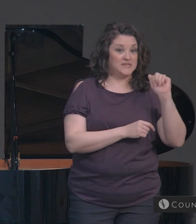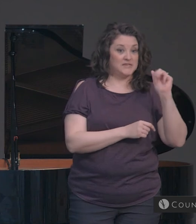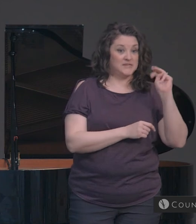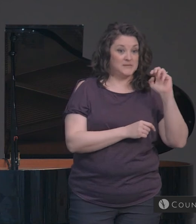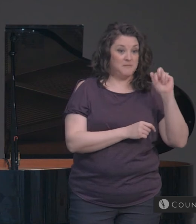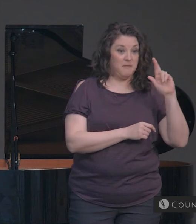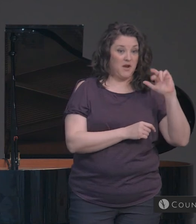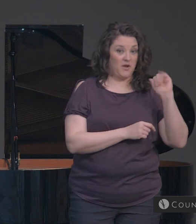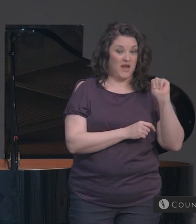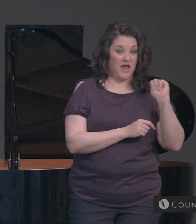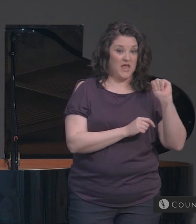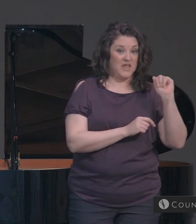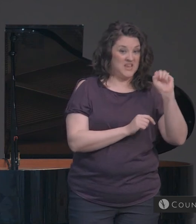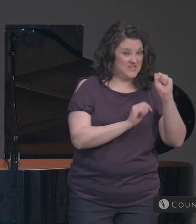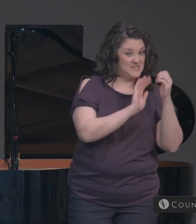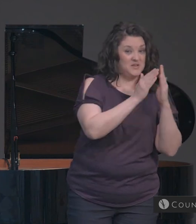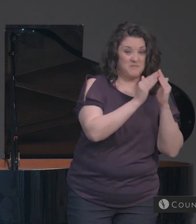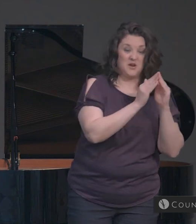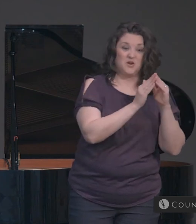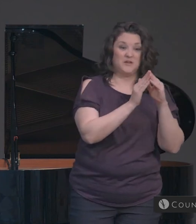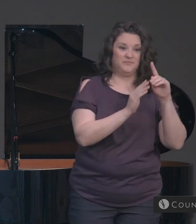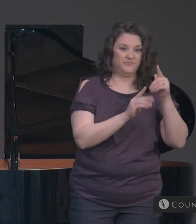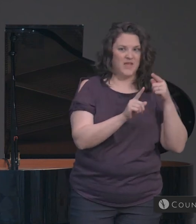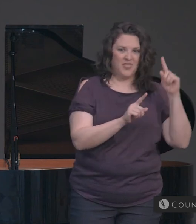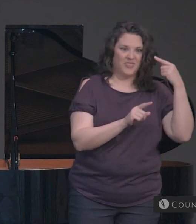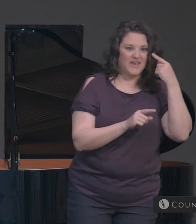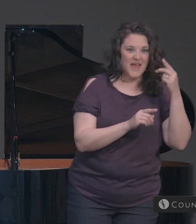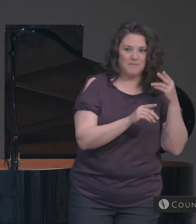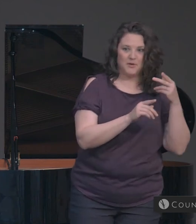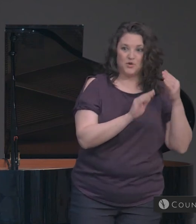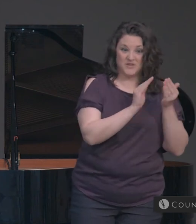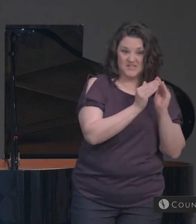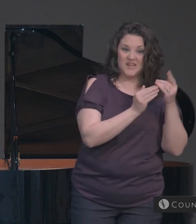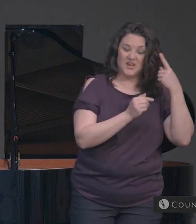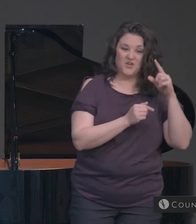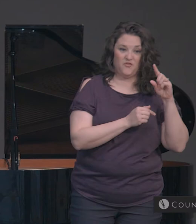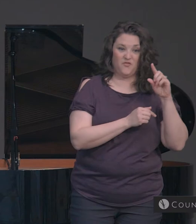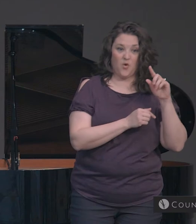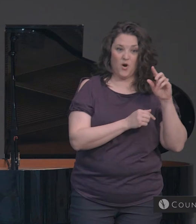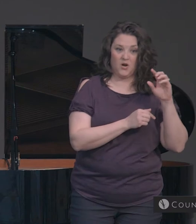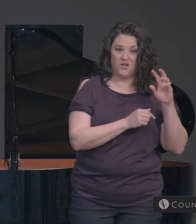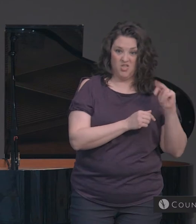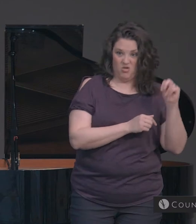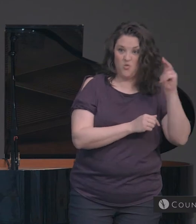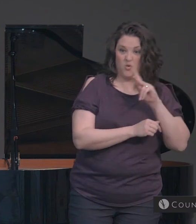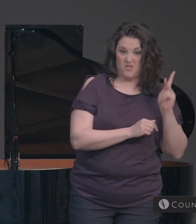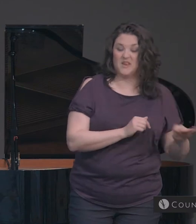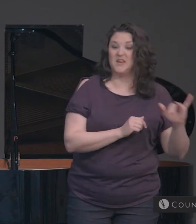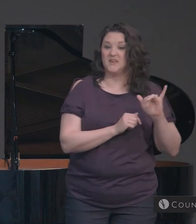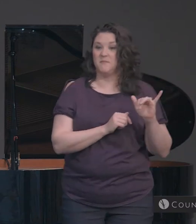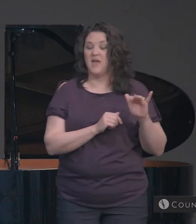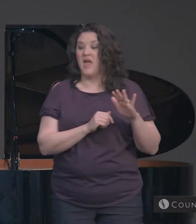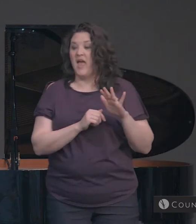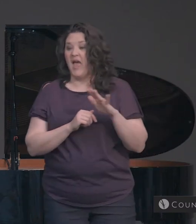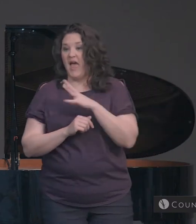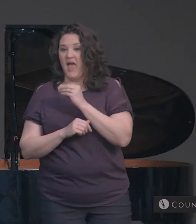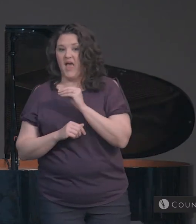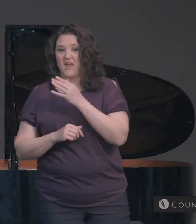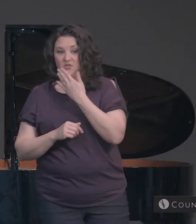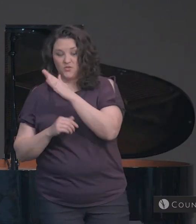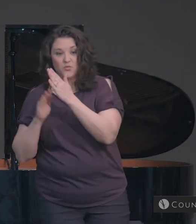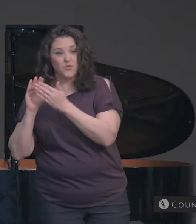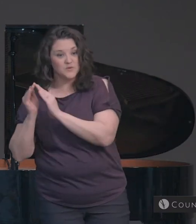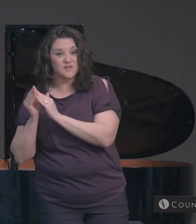Judah, have failed, and they are on the verge of facing destruction due to their failure. Israel